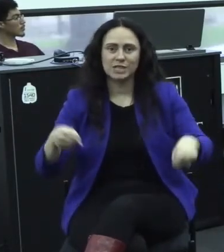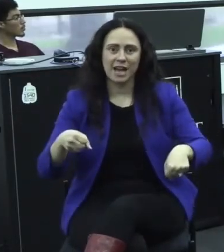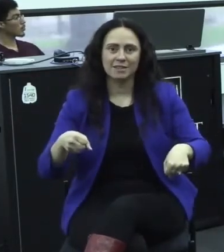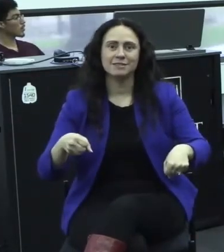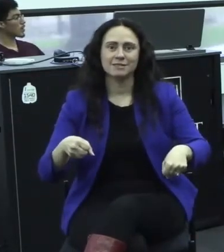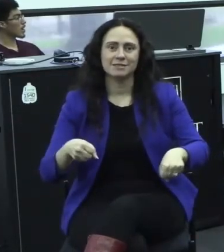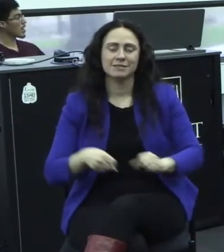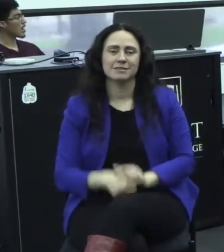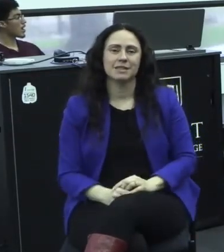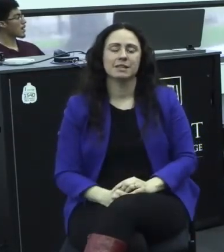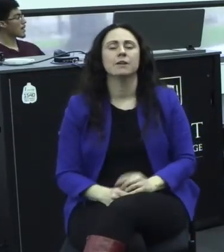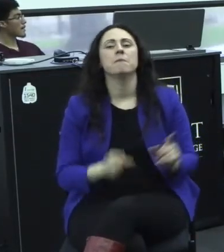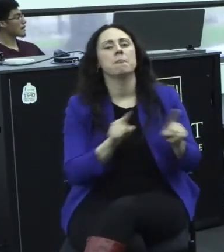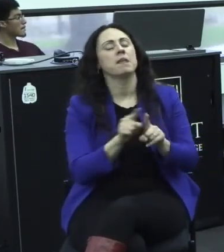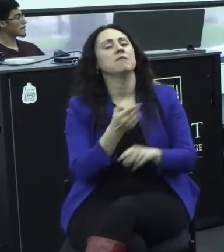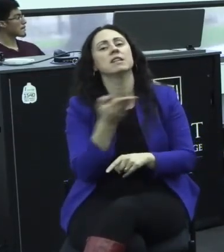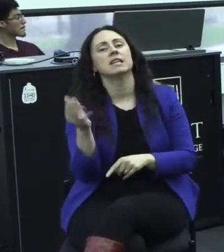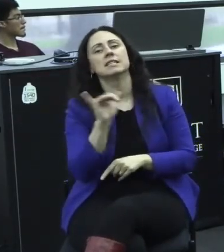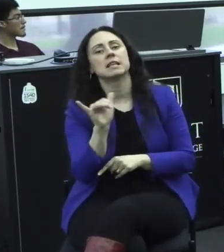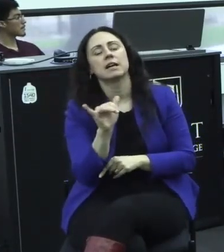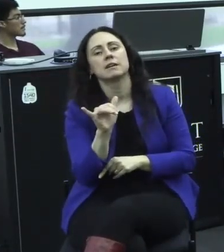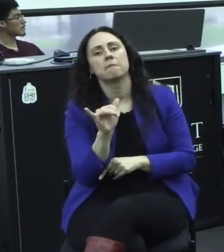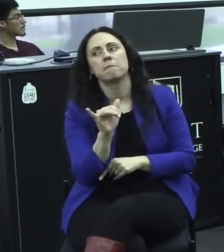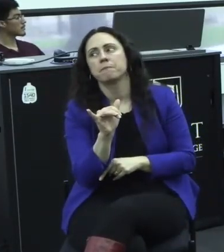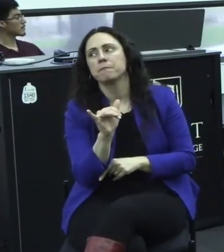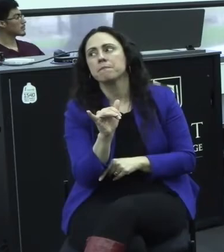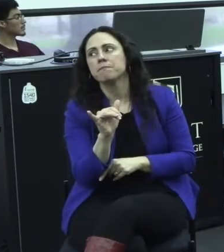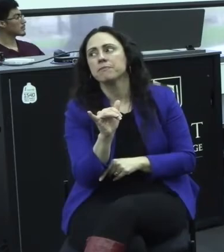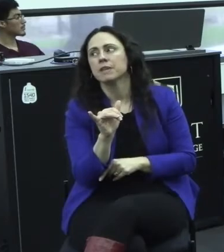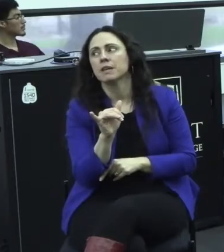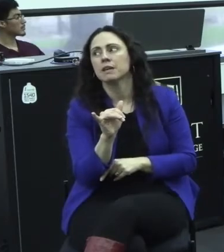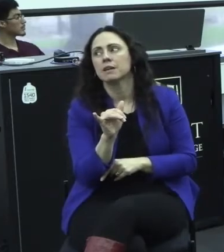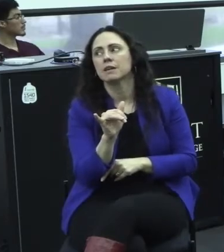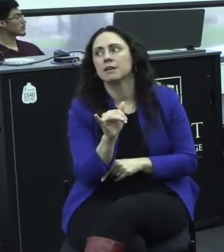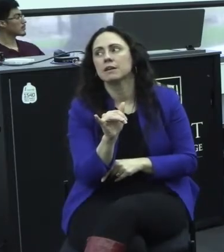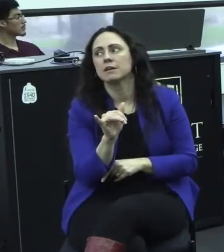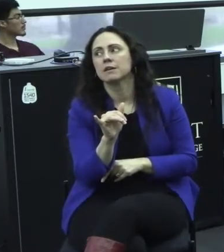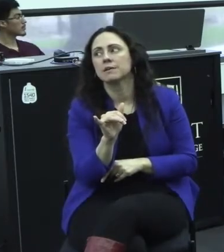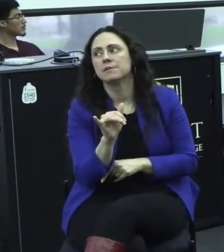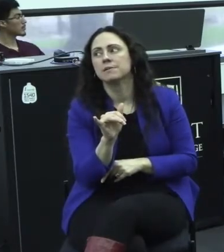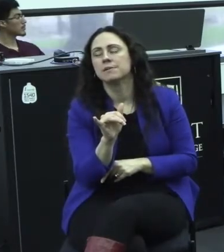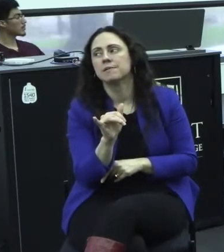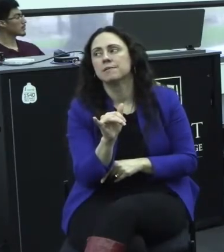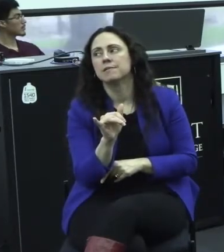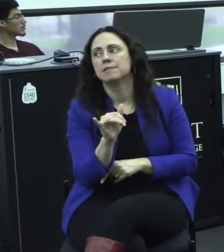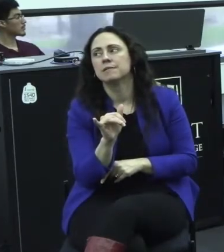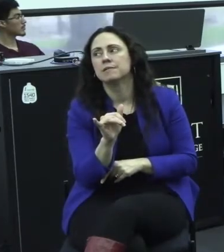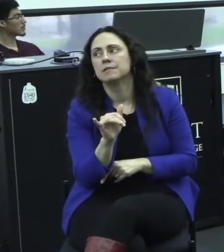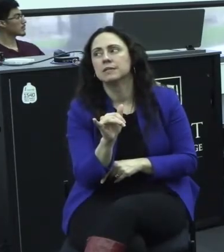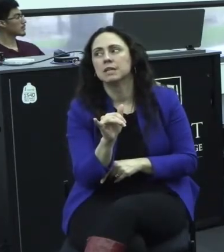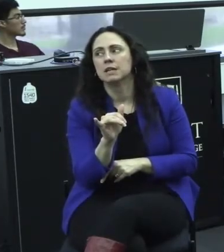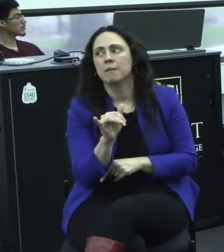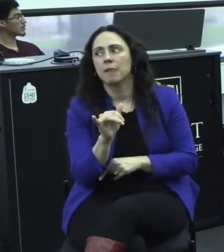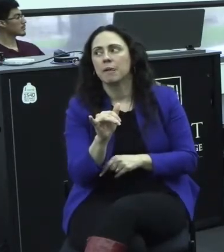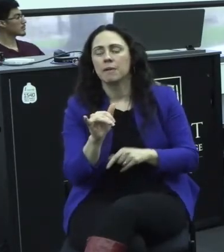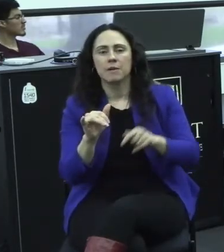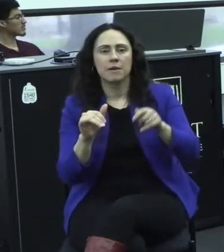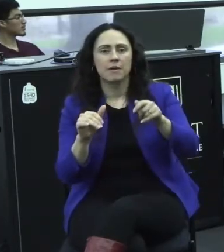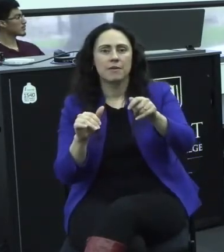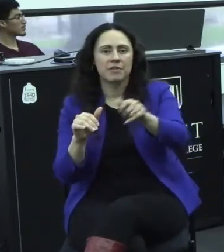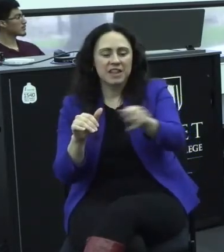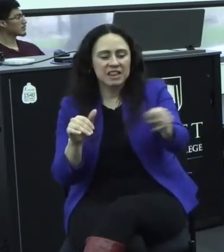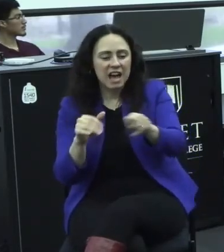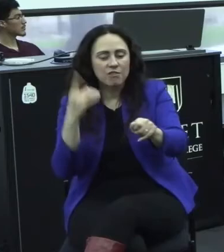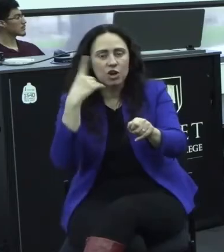length. And even things like the lever for the sink is kind of